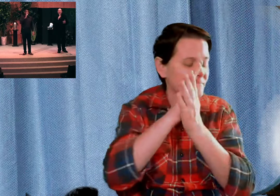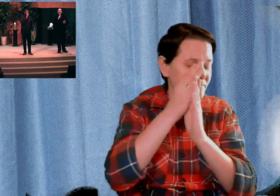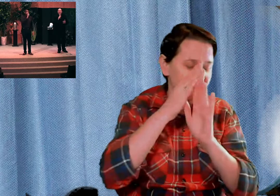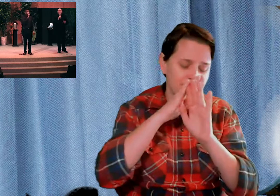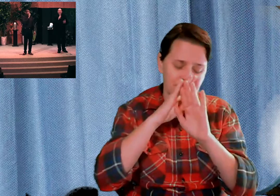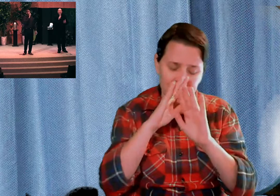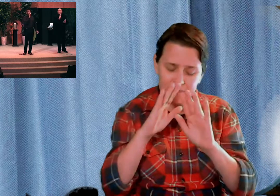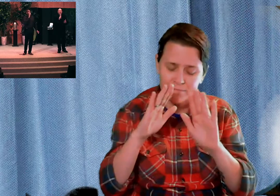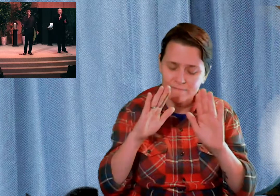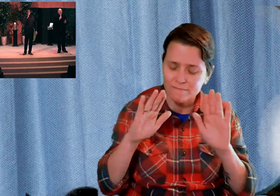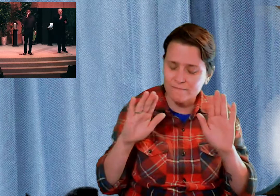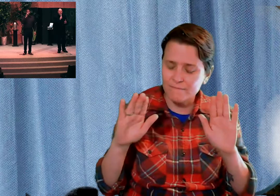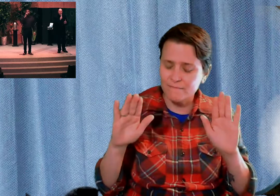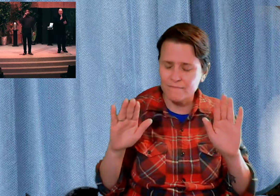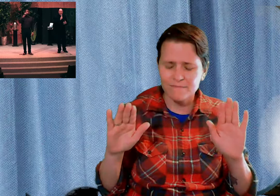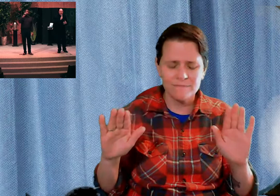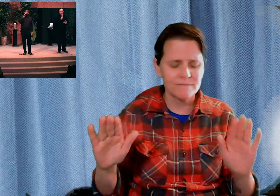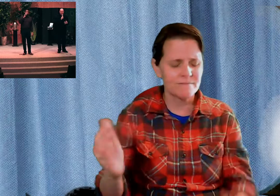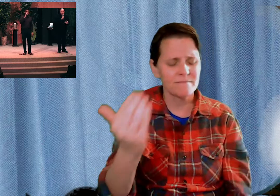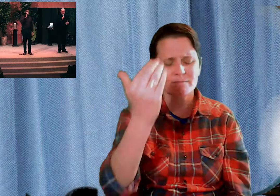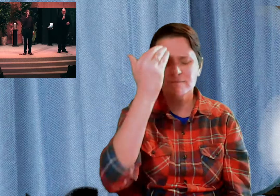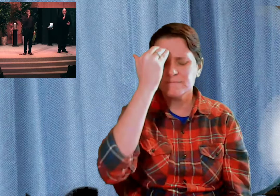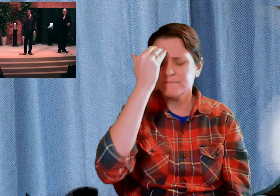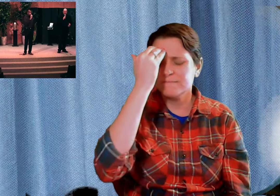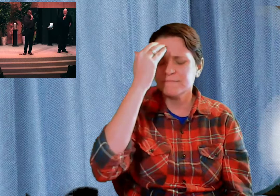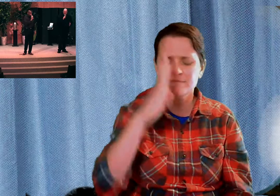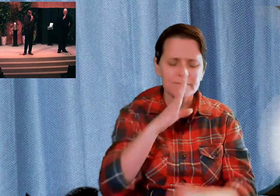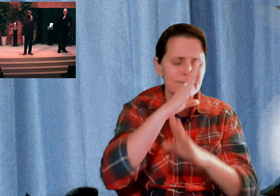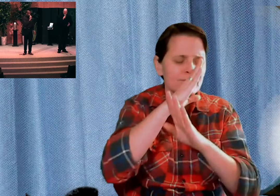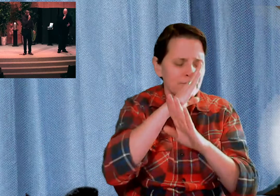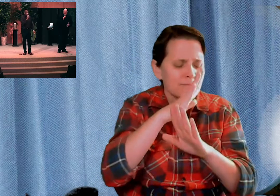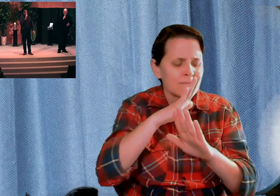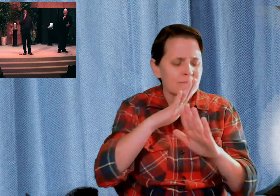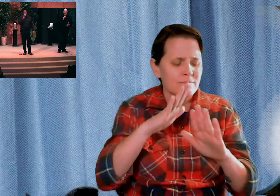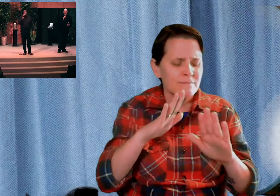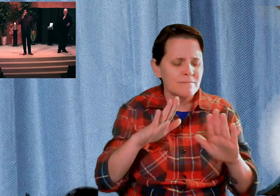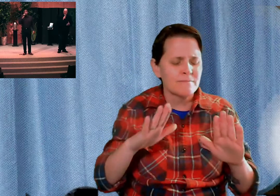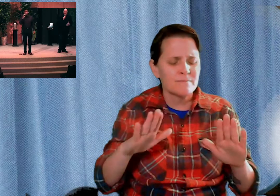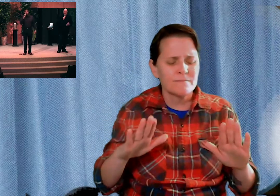Be still